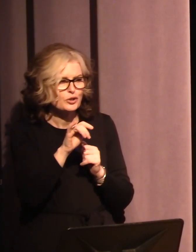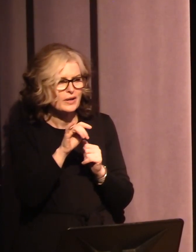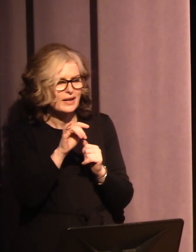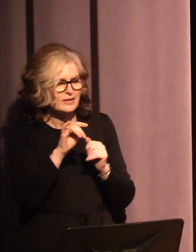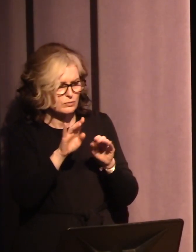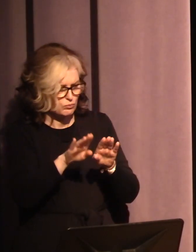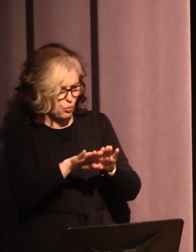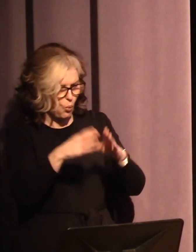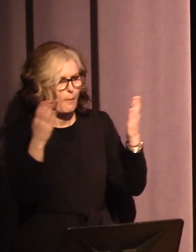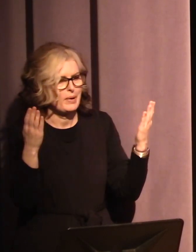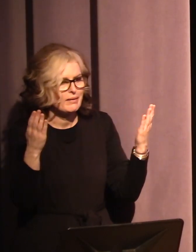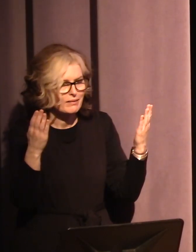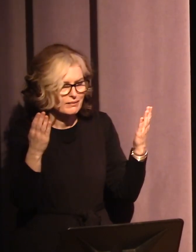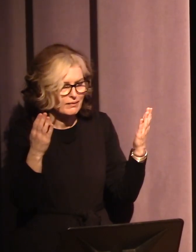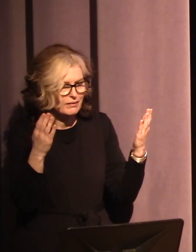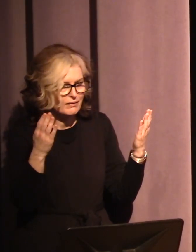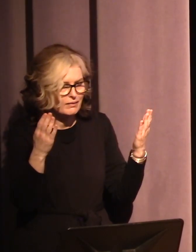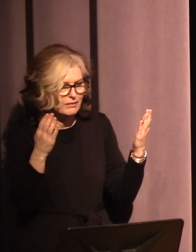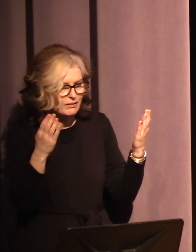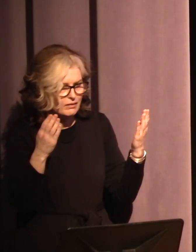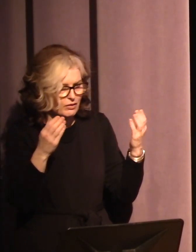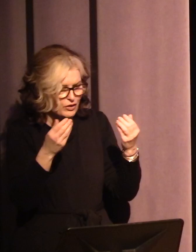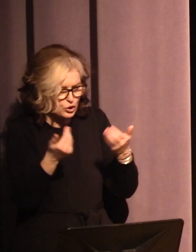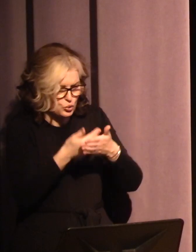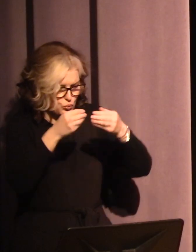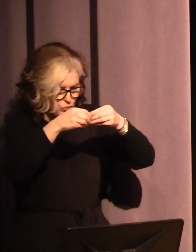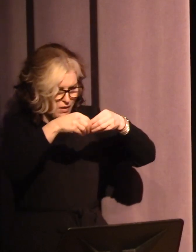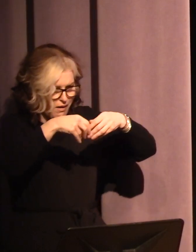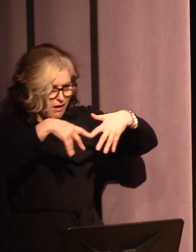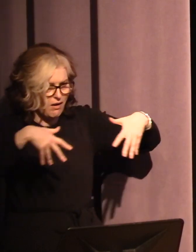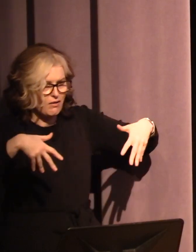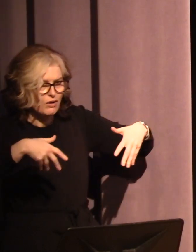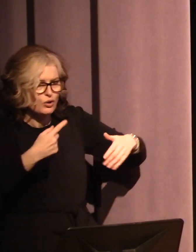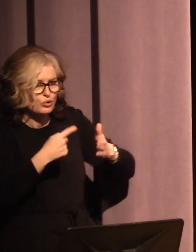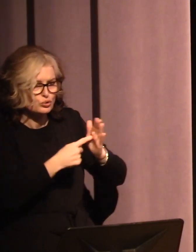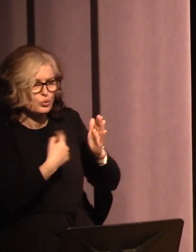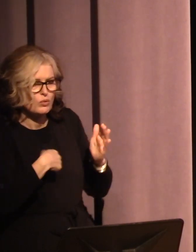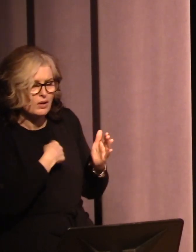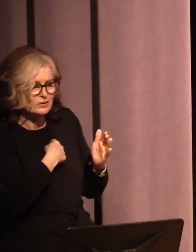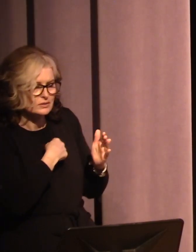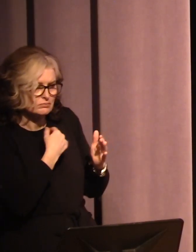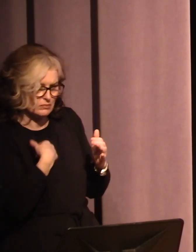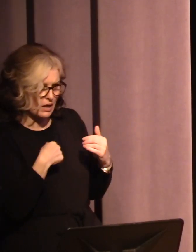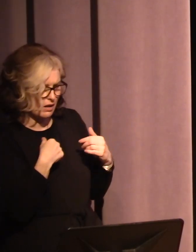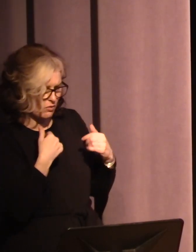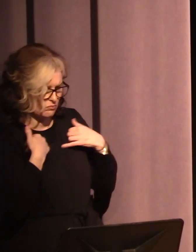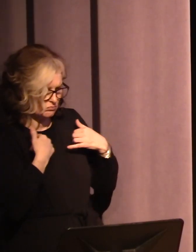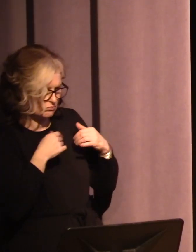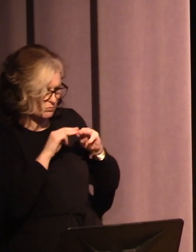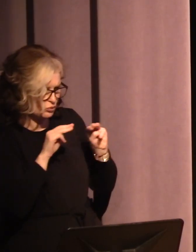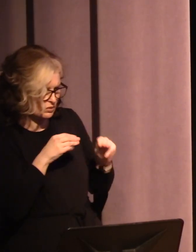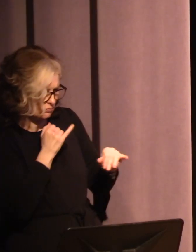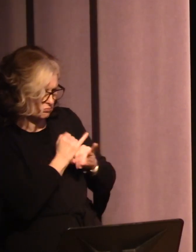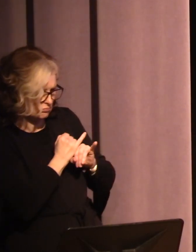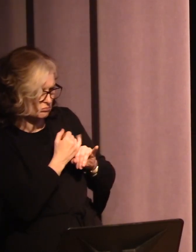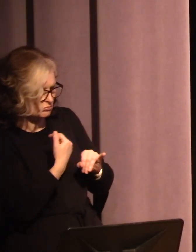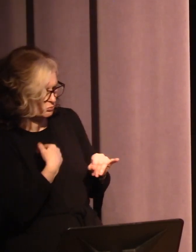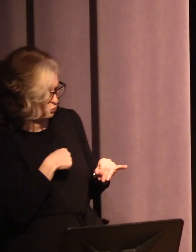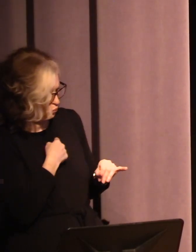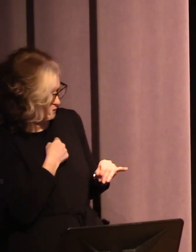for us this hierarchy and has shown us as an institution that